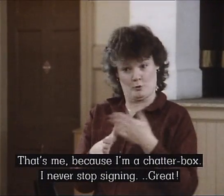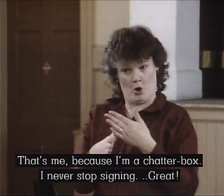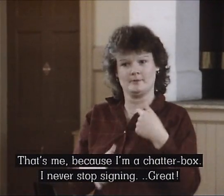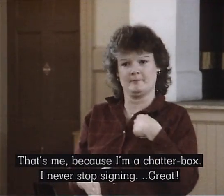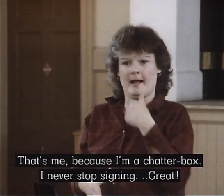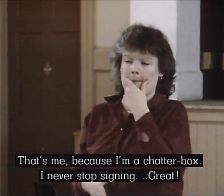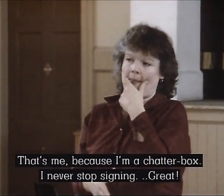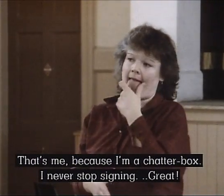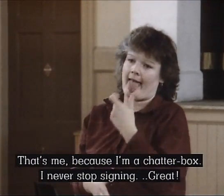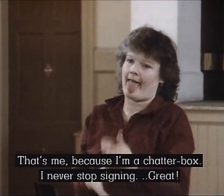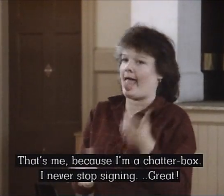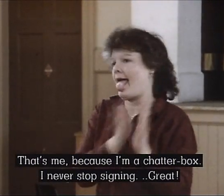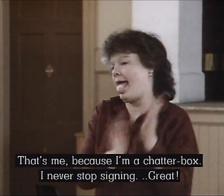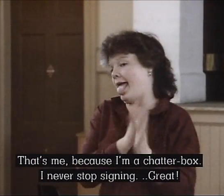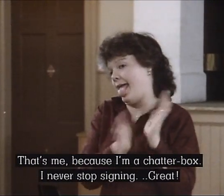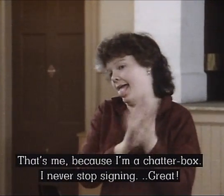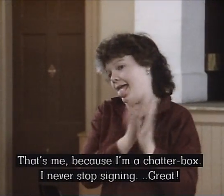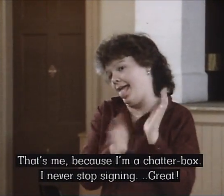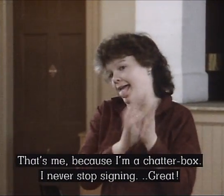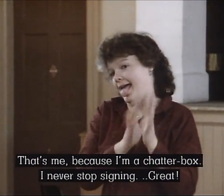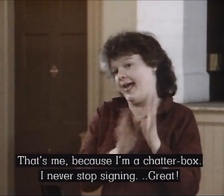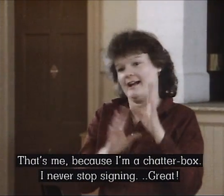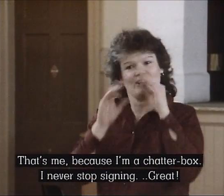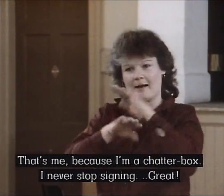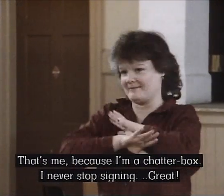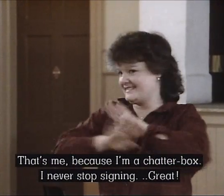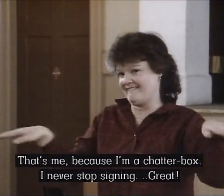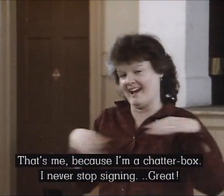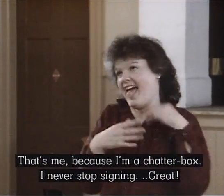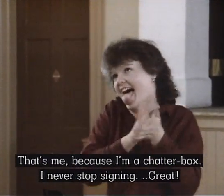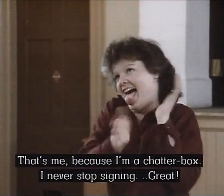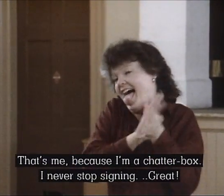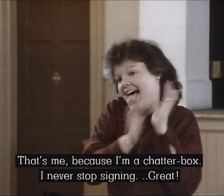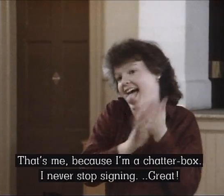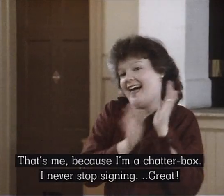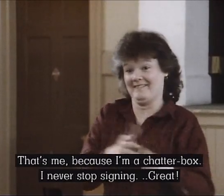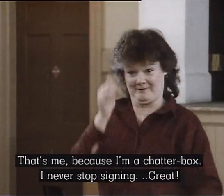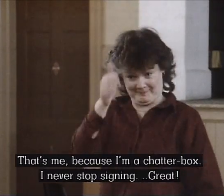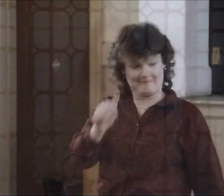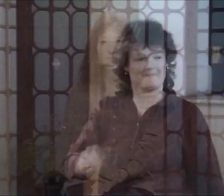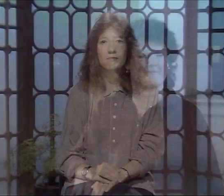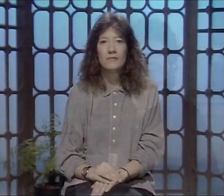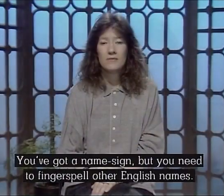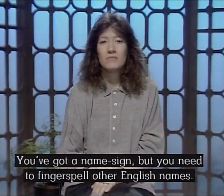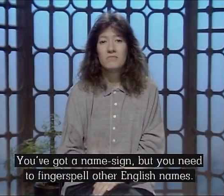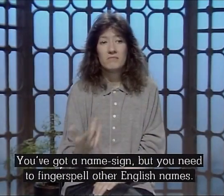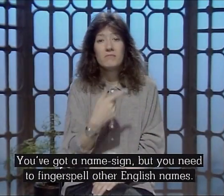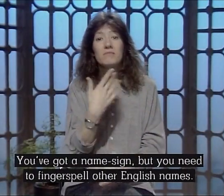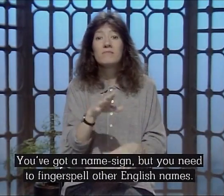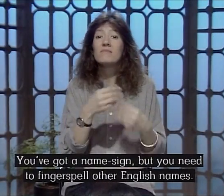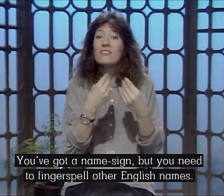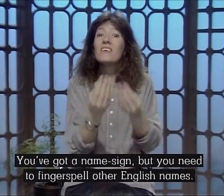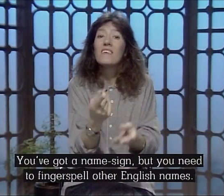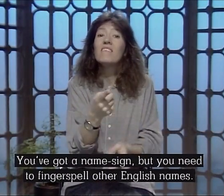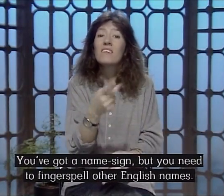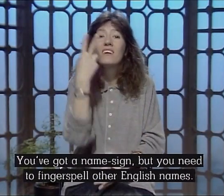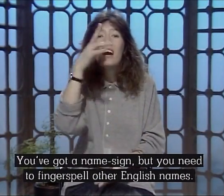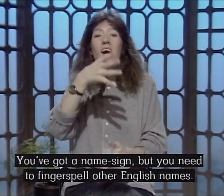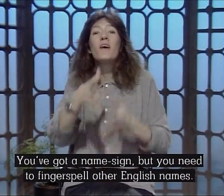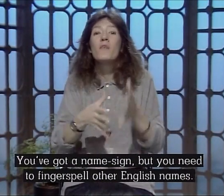That's me, because I'm a chatterbox. Never stop signing. Great. So you may be given a name